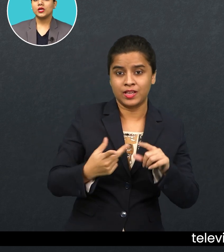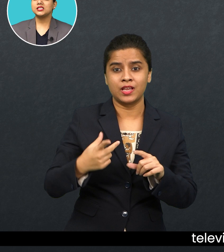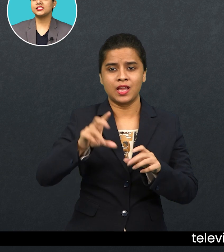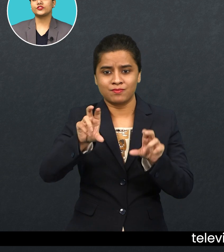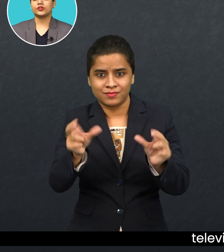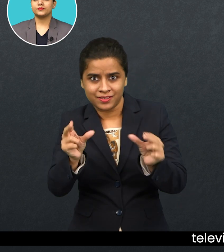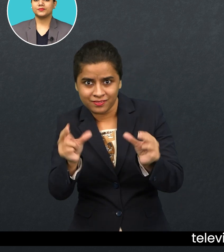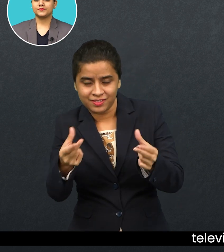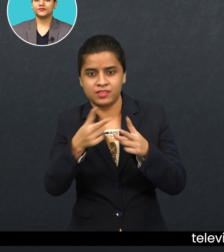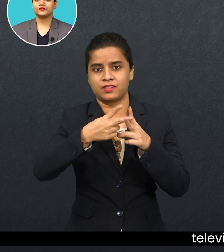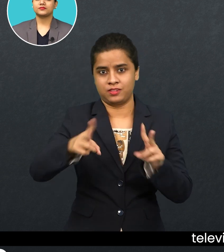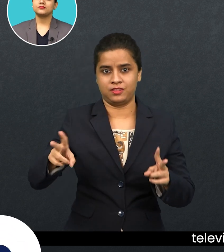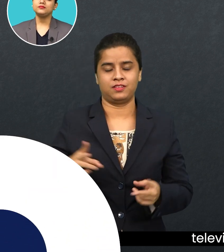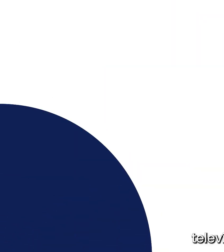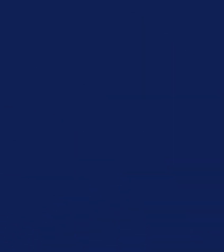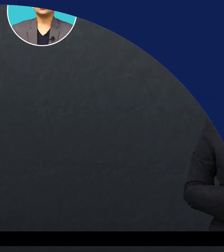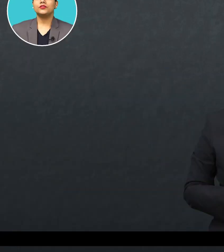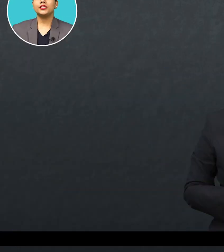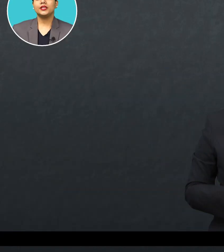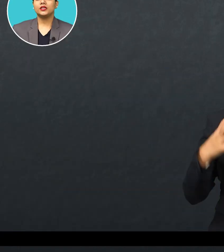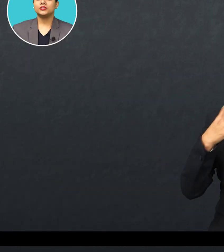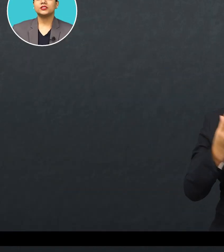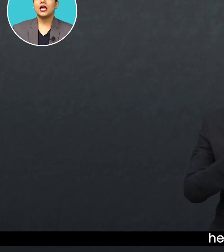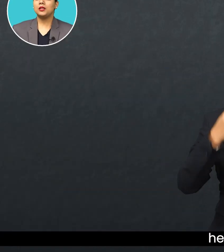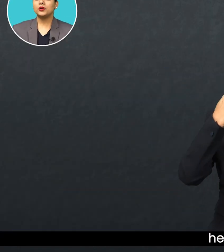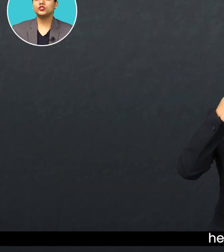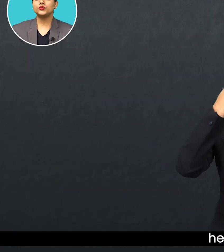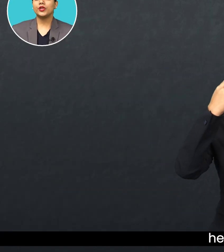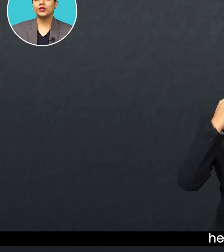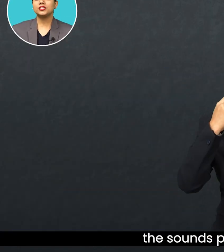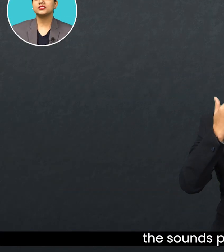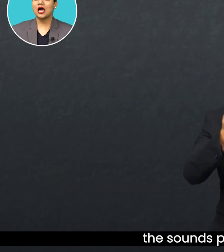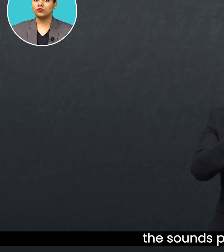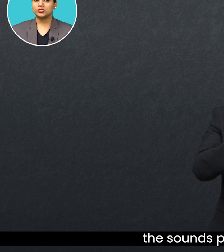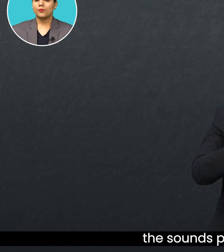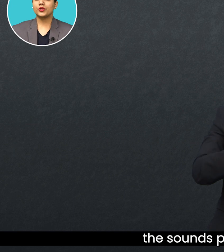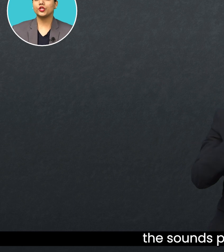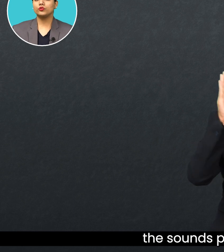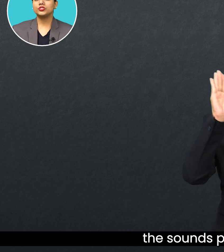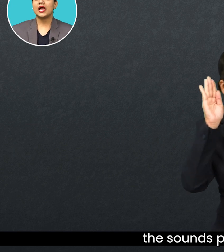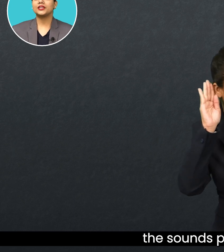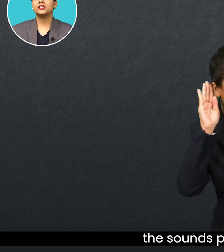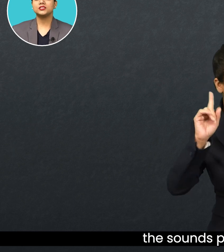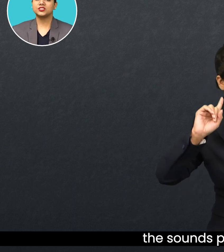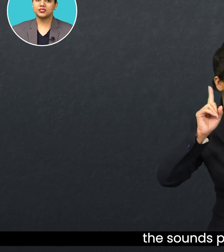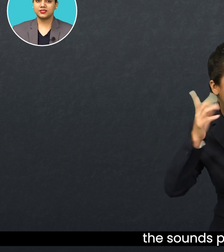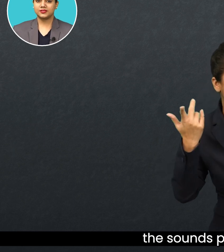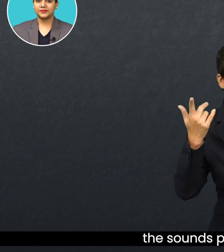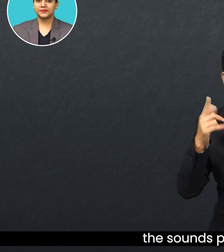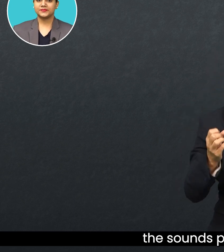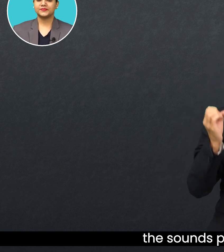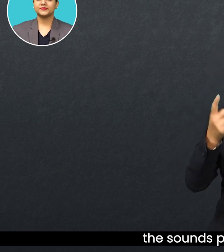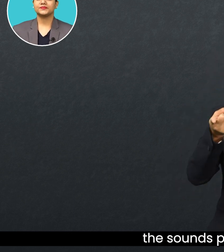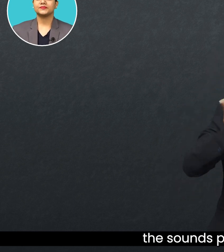radio, etc. Our ears help us to hear the sounds produced at a distance.